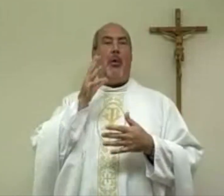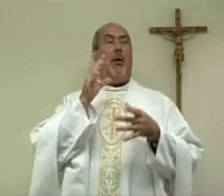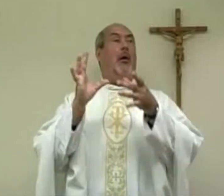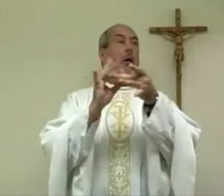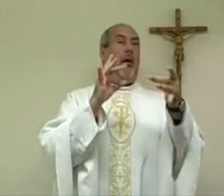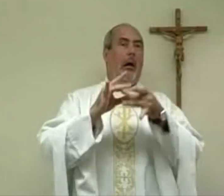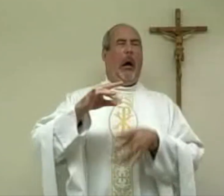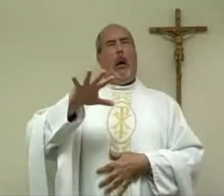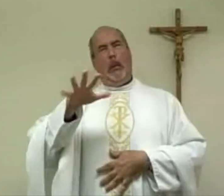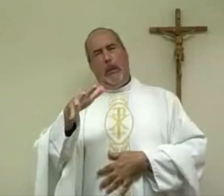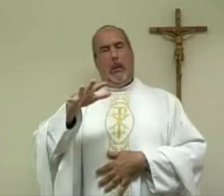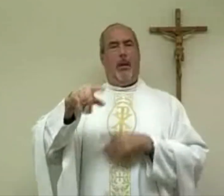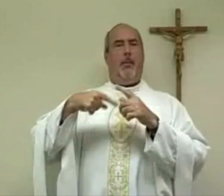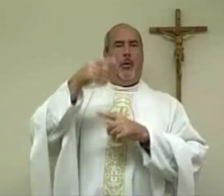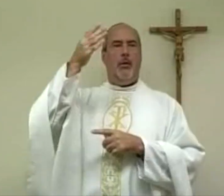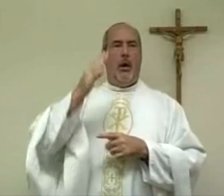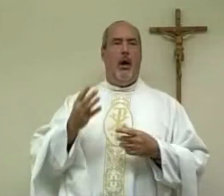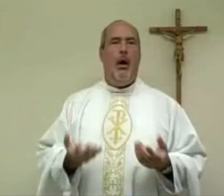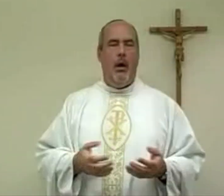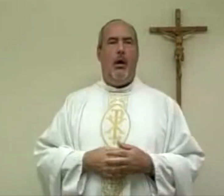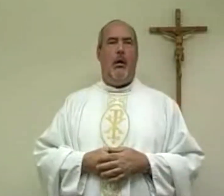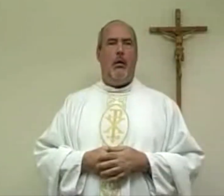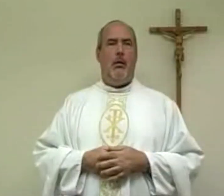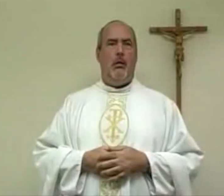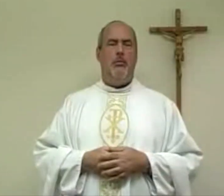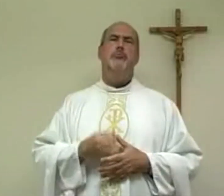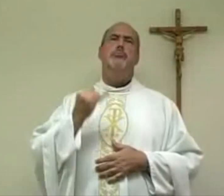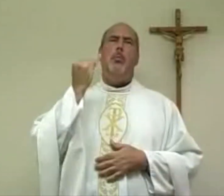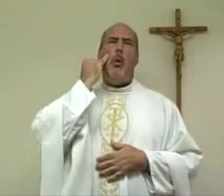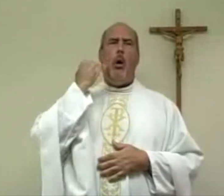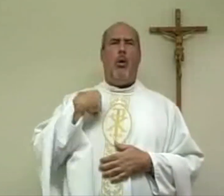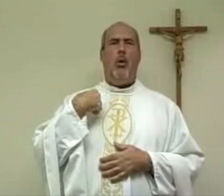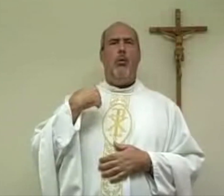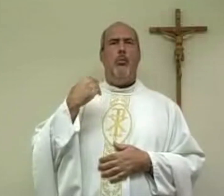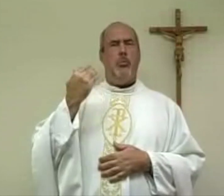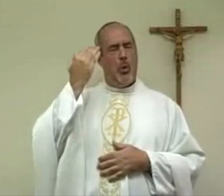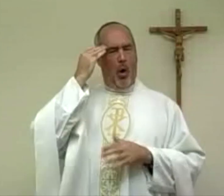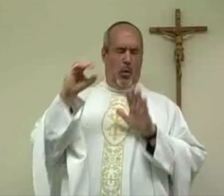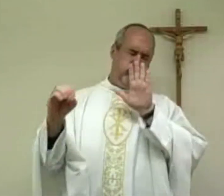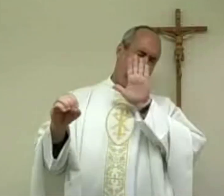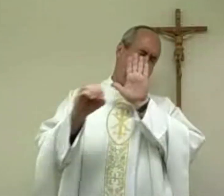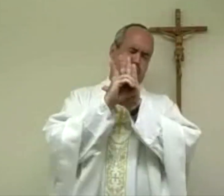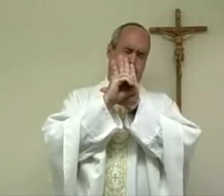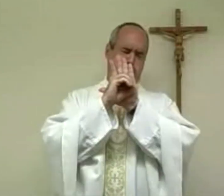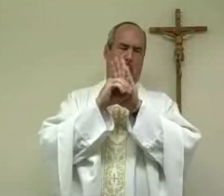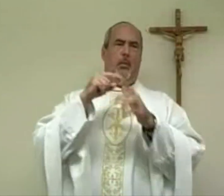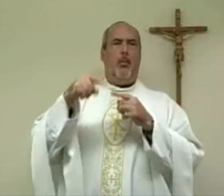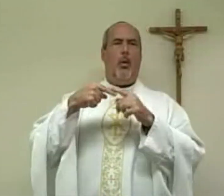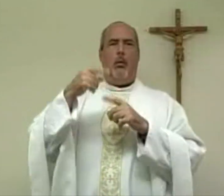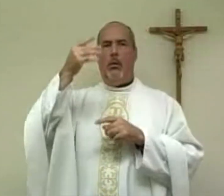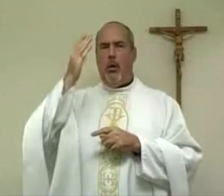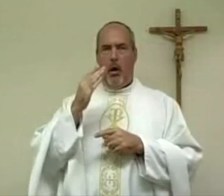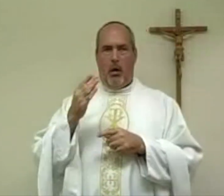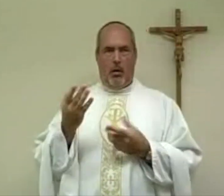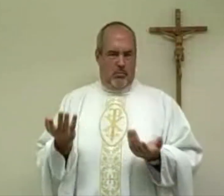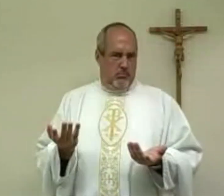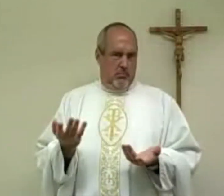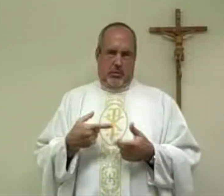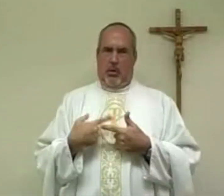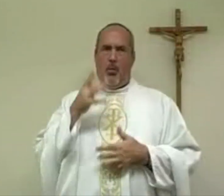God, then when we try to talk to other people about Him, we're not going to be able to talk very much about Him. If we know nothing